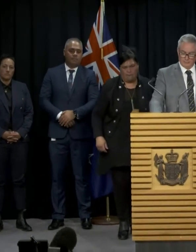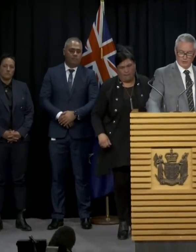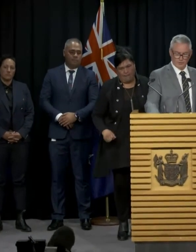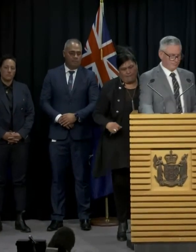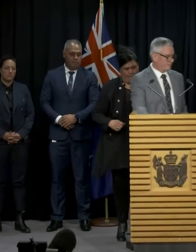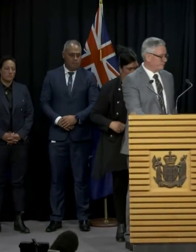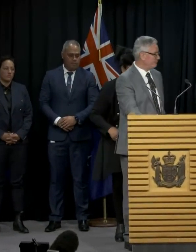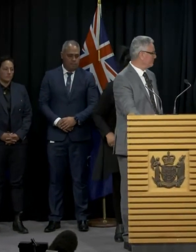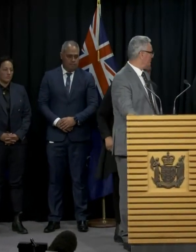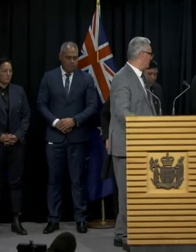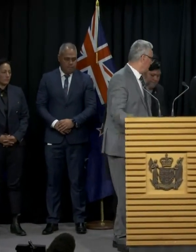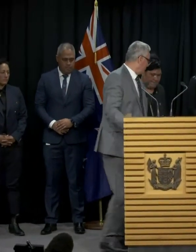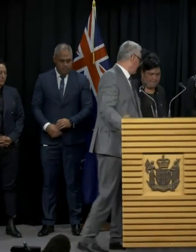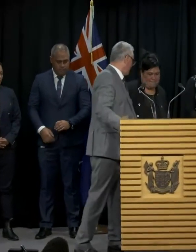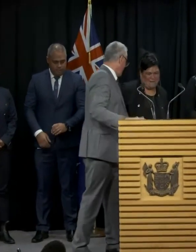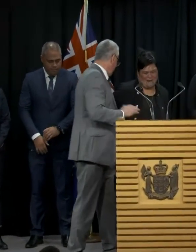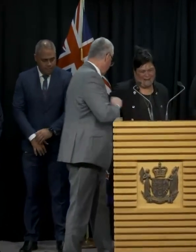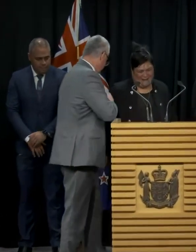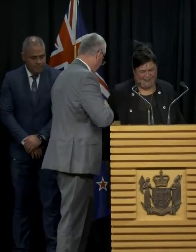Nanaia Mahuta.